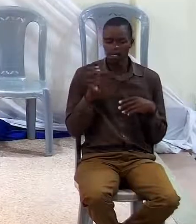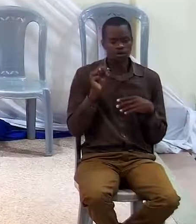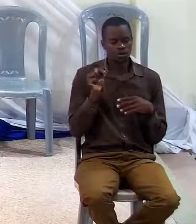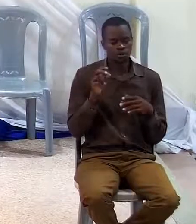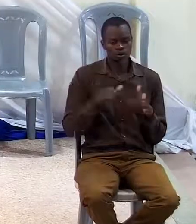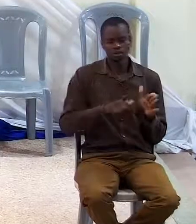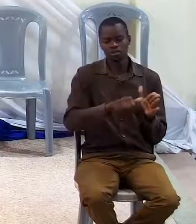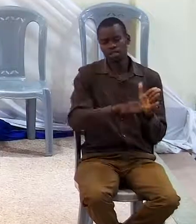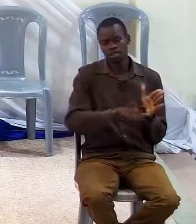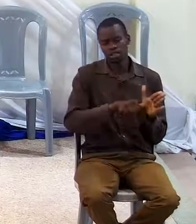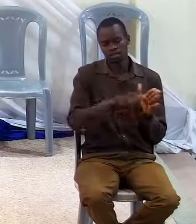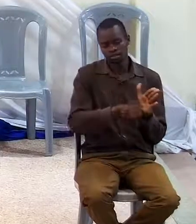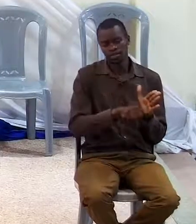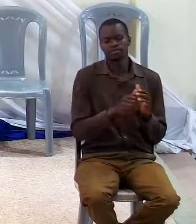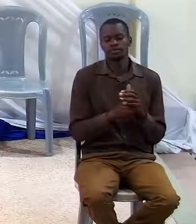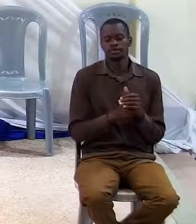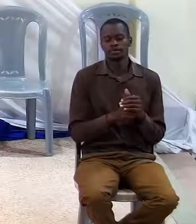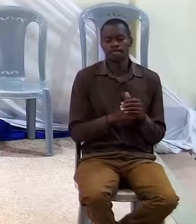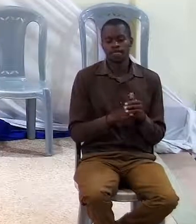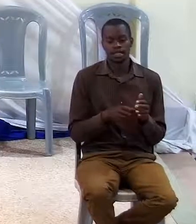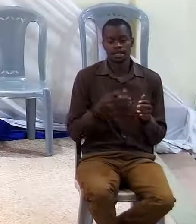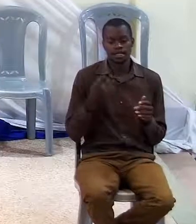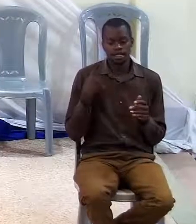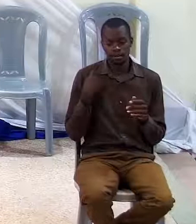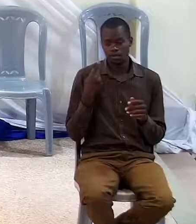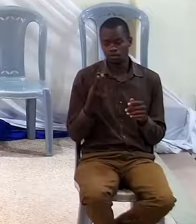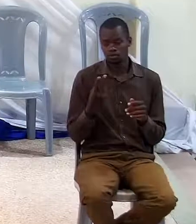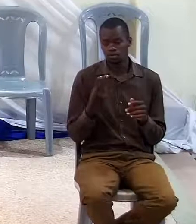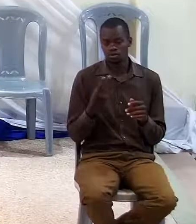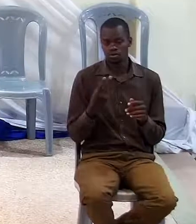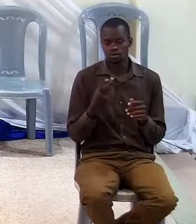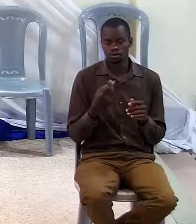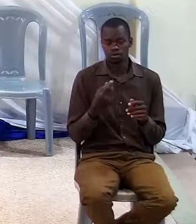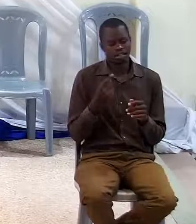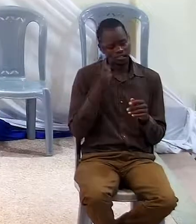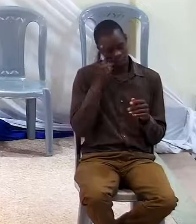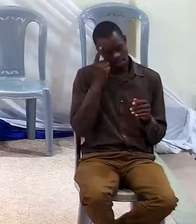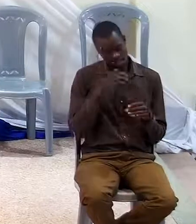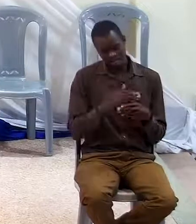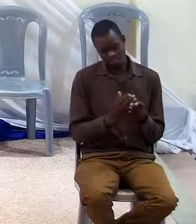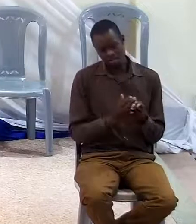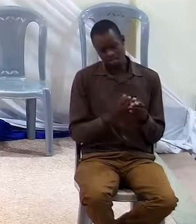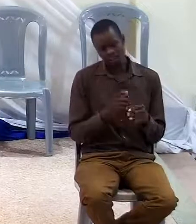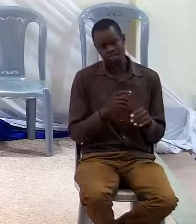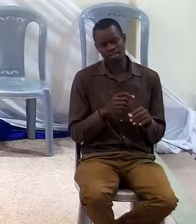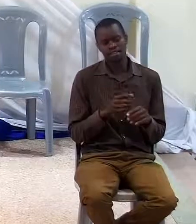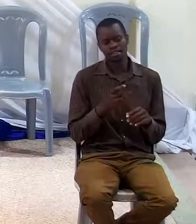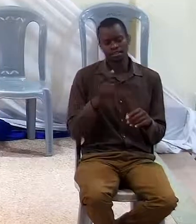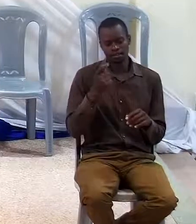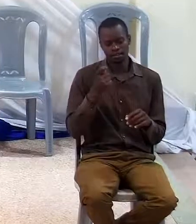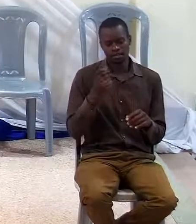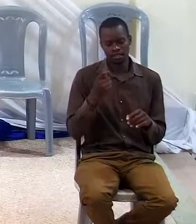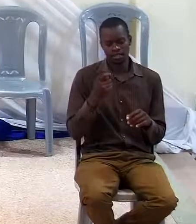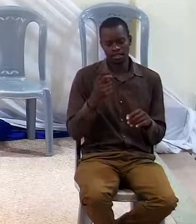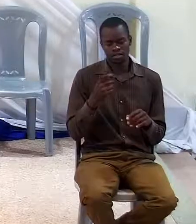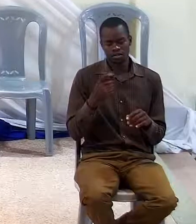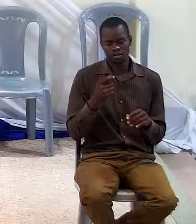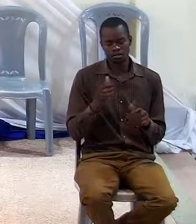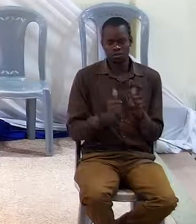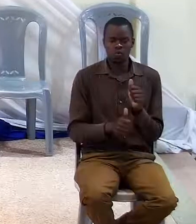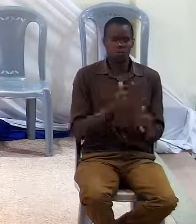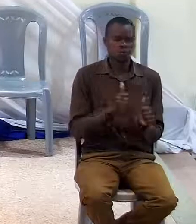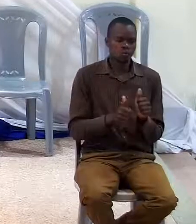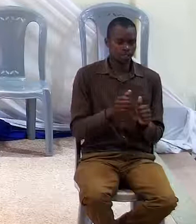secondly, we have to mind about the type of fat that we also